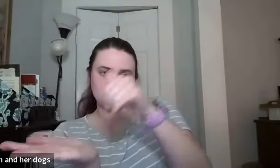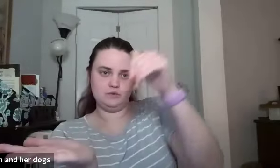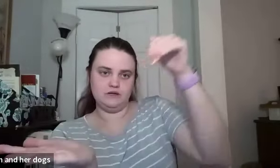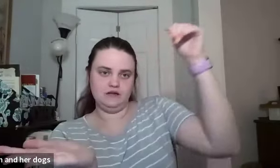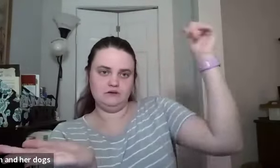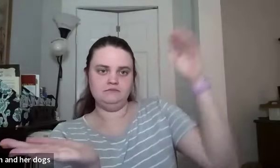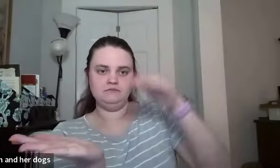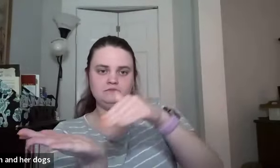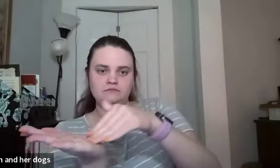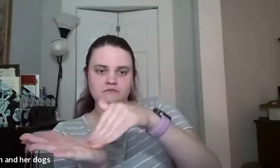Tornado.